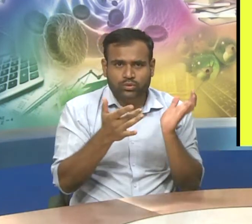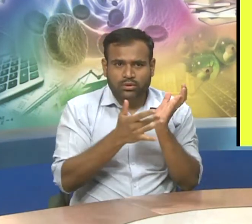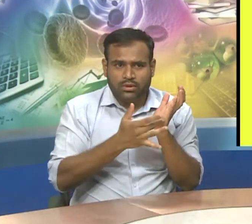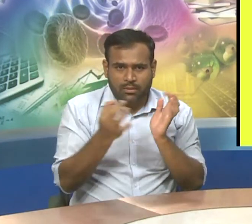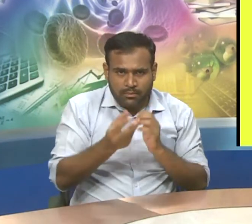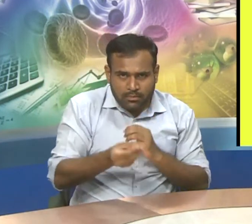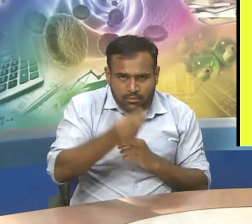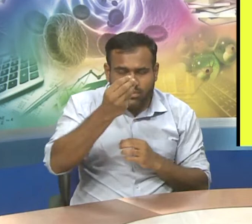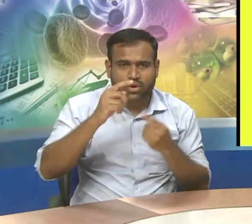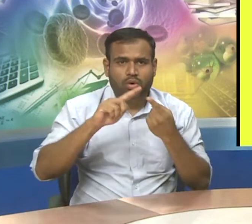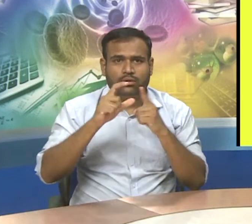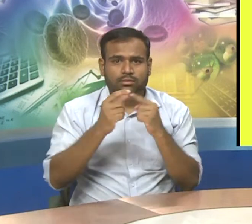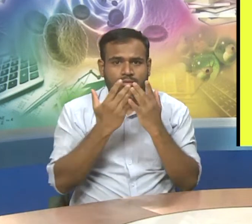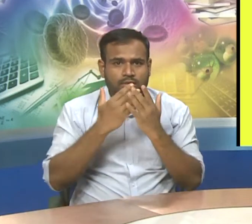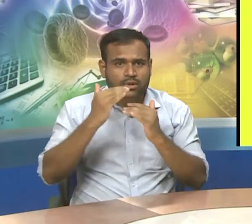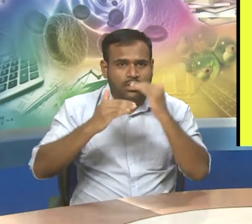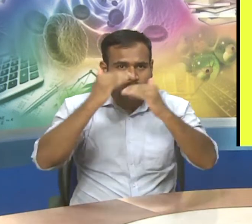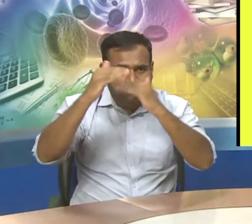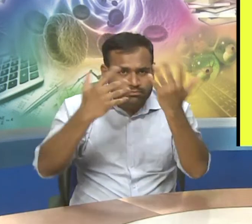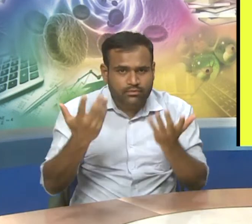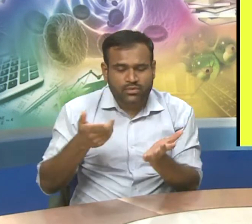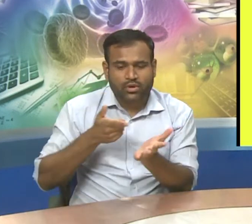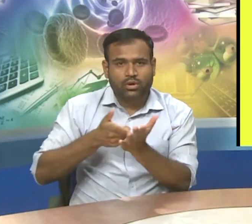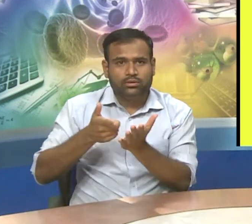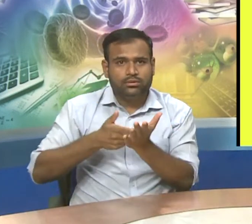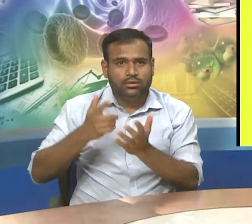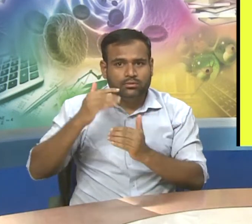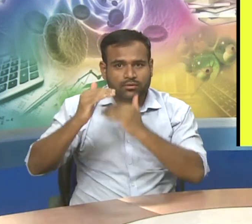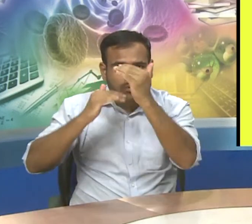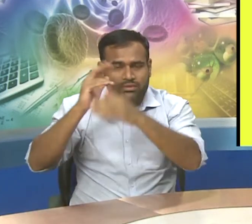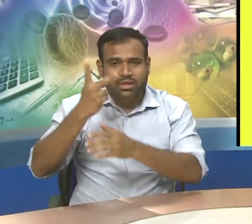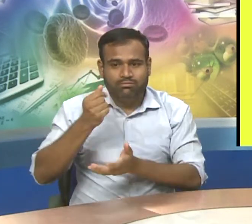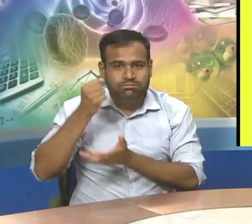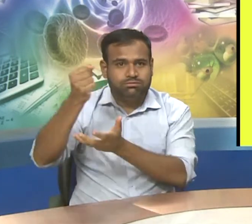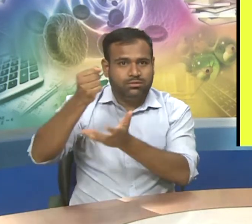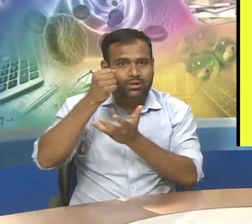things in the next year and how it plans to collect money.